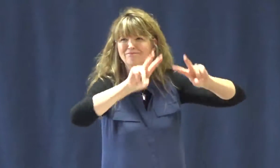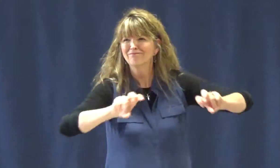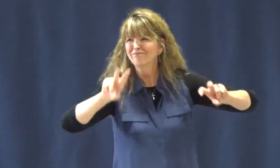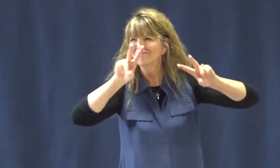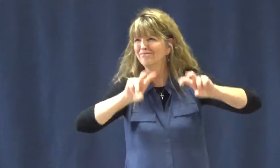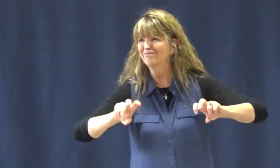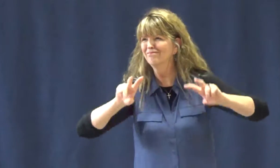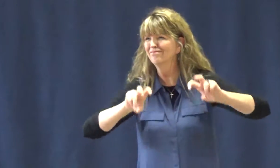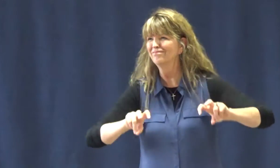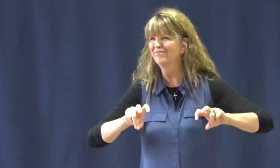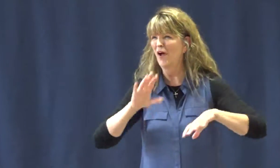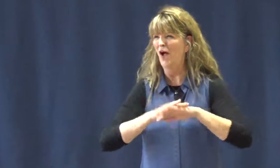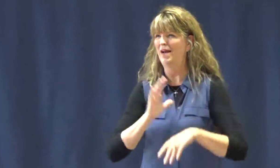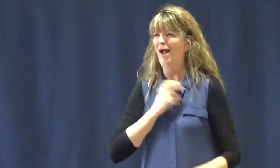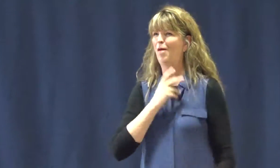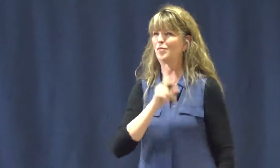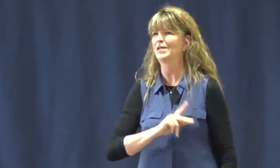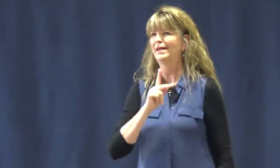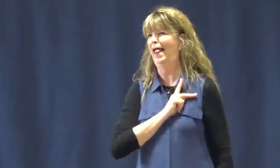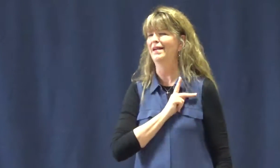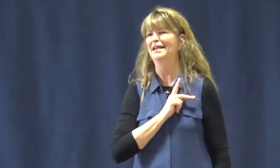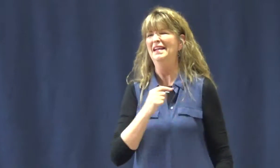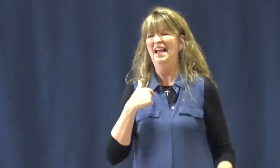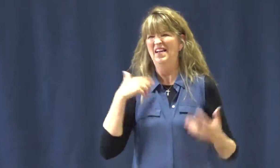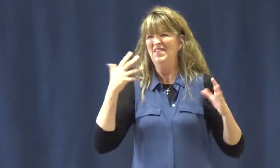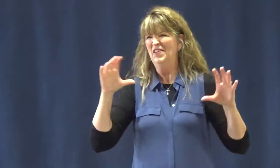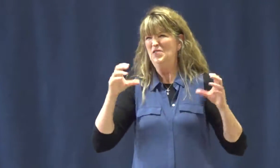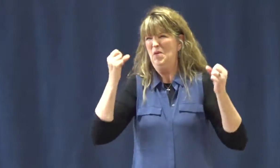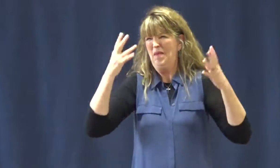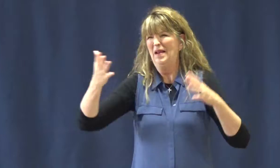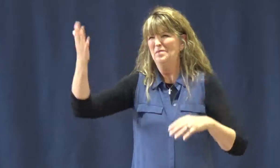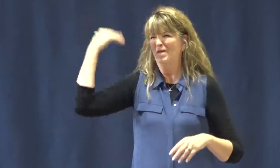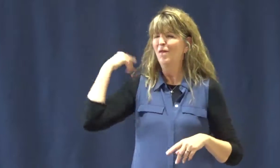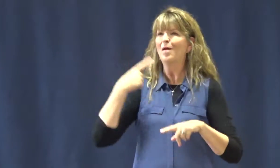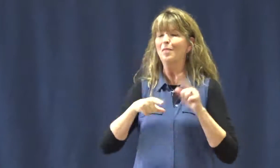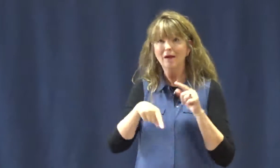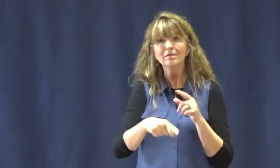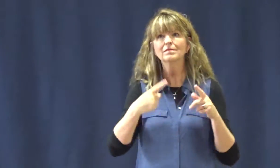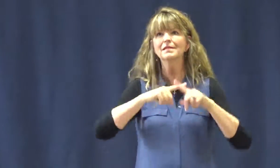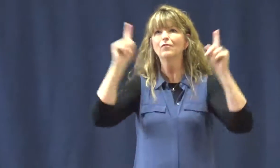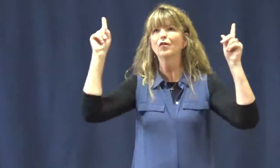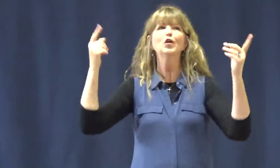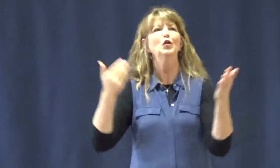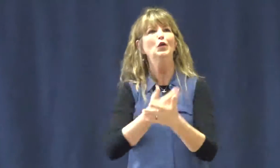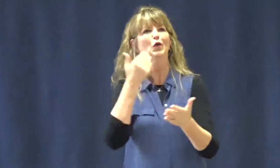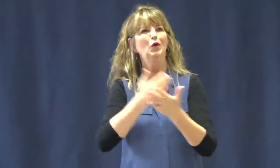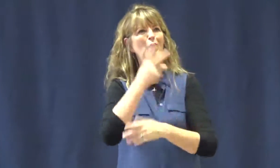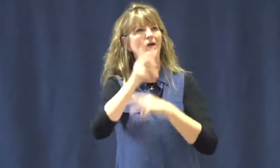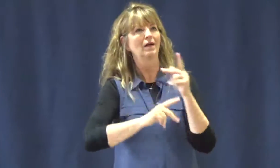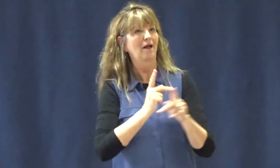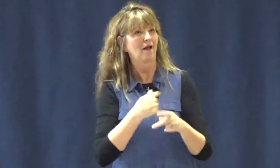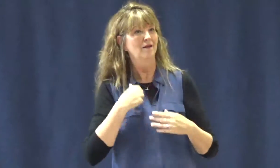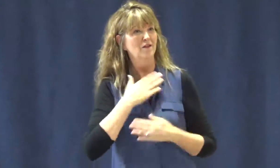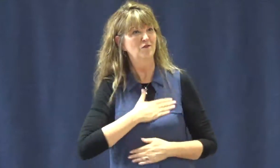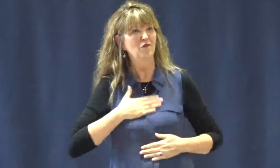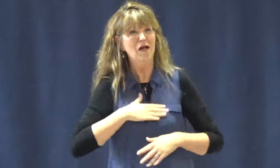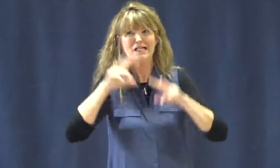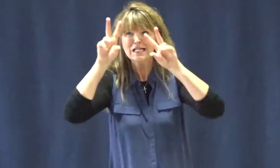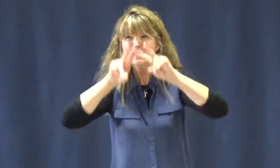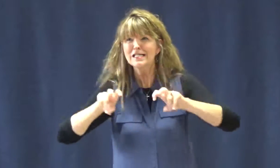personality tests, and that was on our own personality. And I had done things in the past, but there are some newer tests out